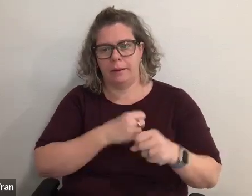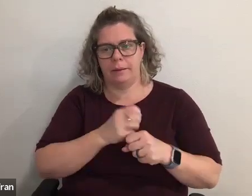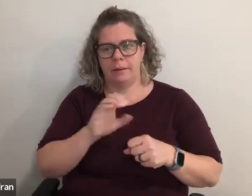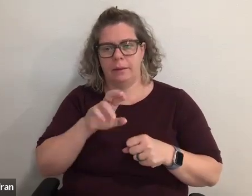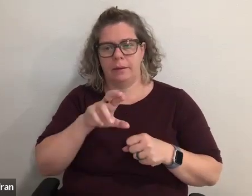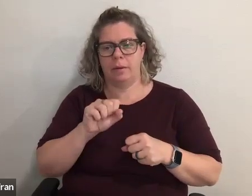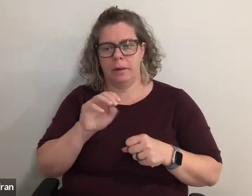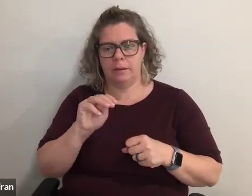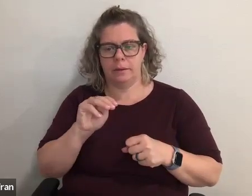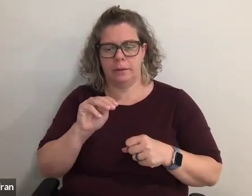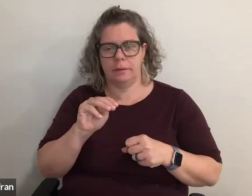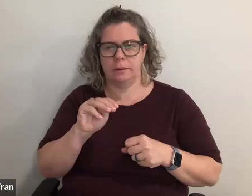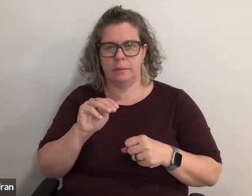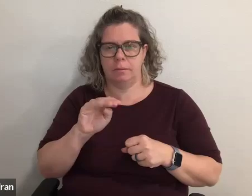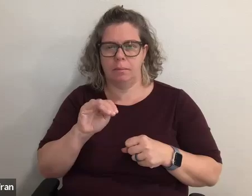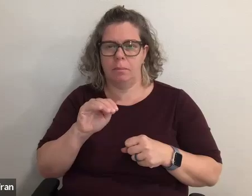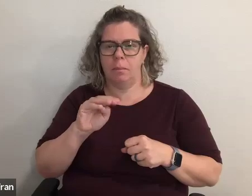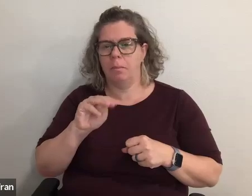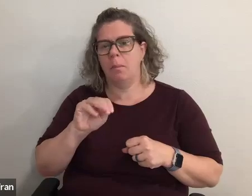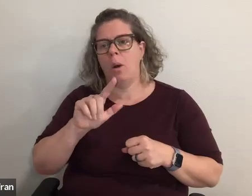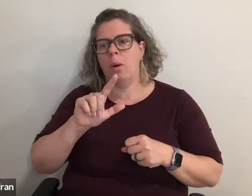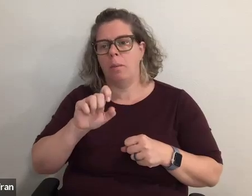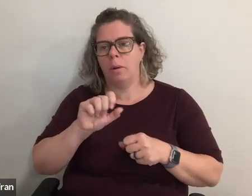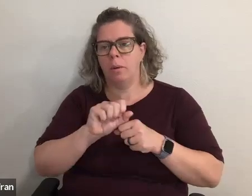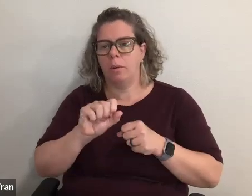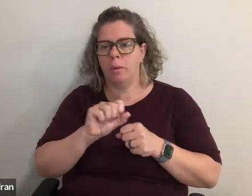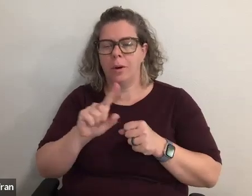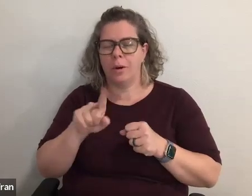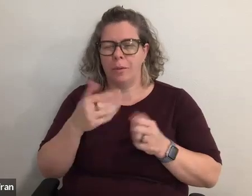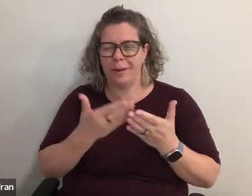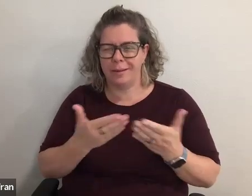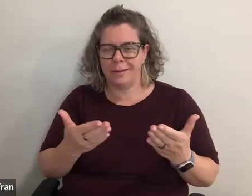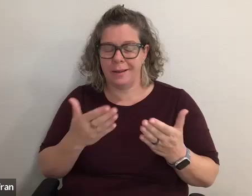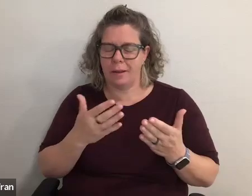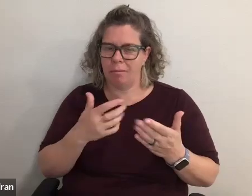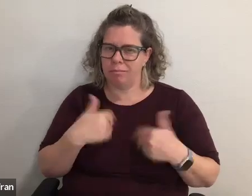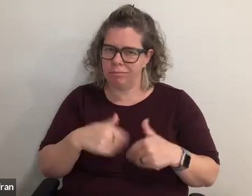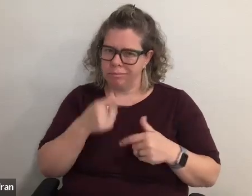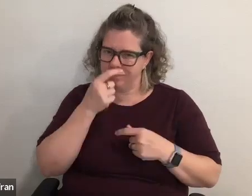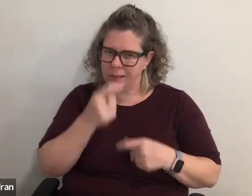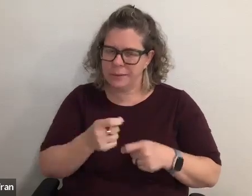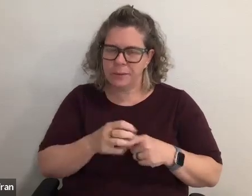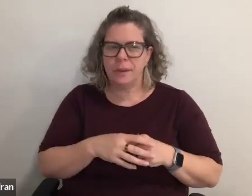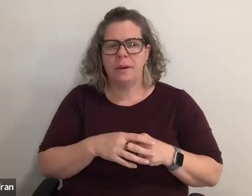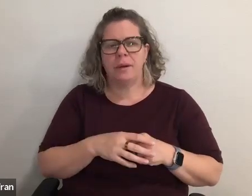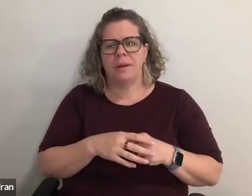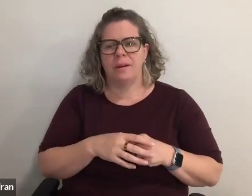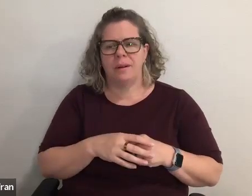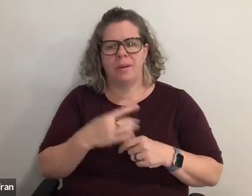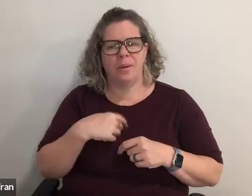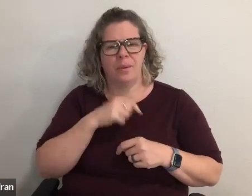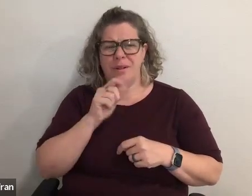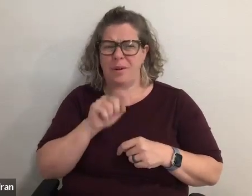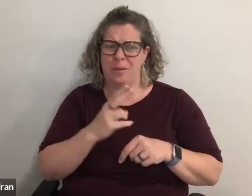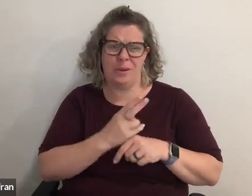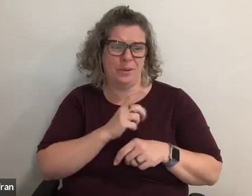crisis mobile work, one of the things that has really been interesting is that how little we actually have to